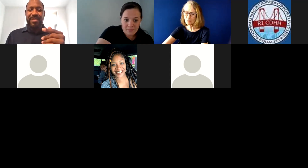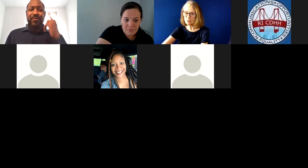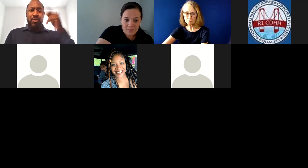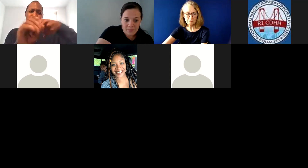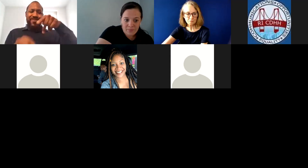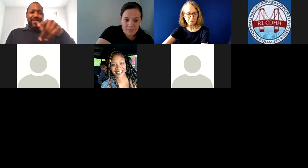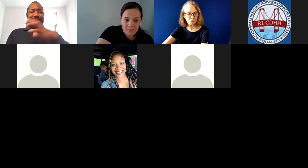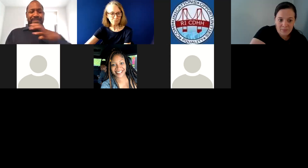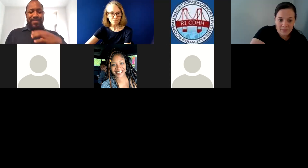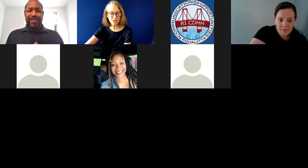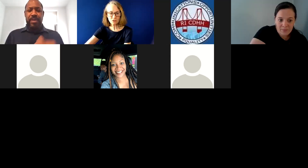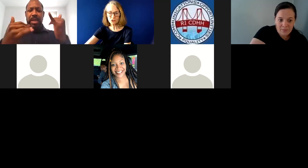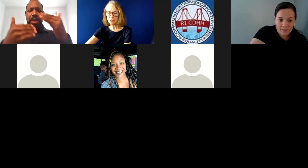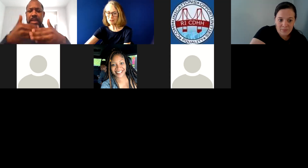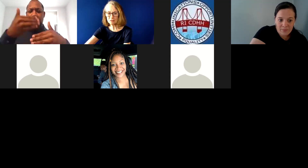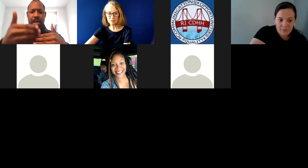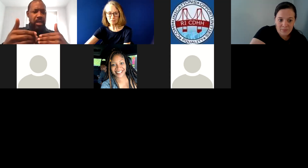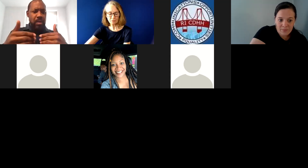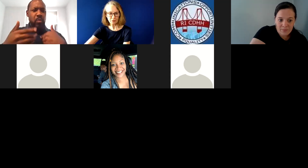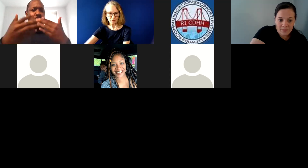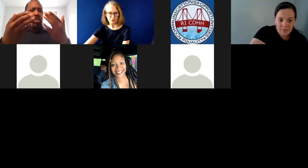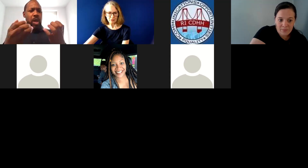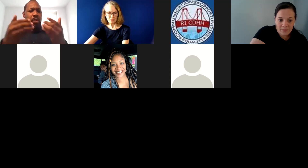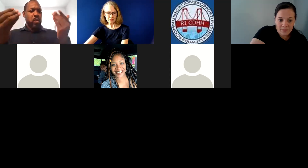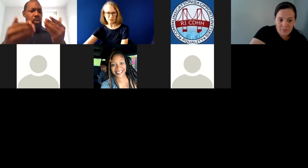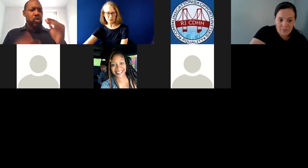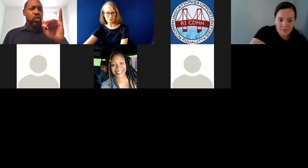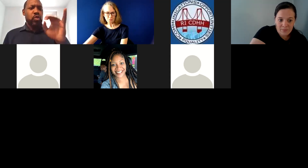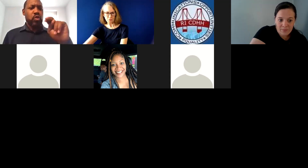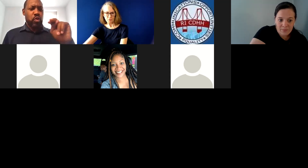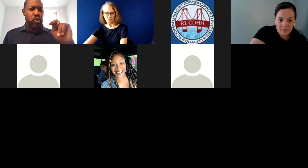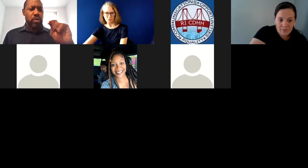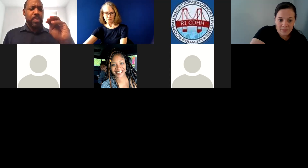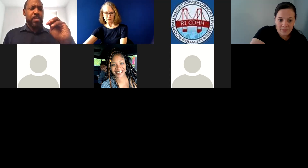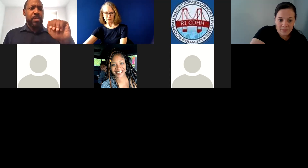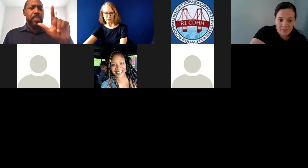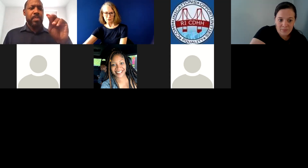Amy. Thanks for joining us. Let's see, next up.